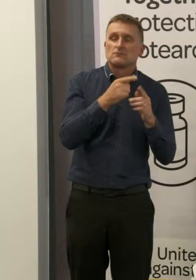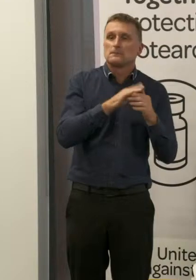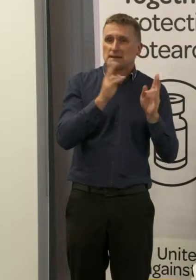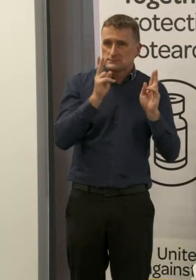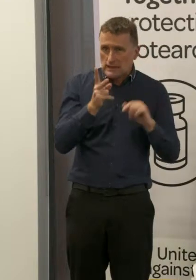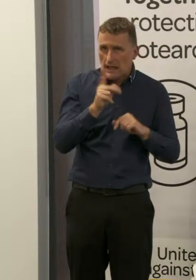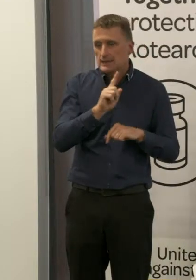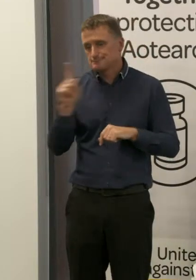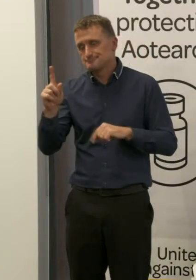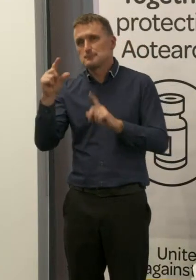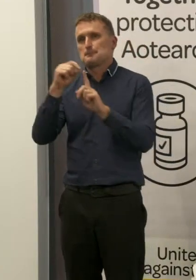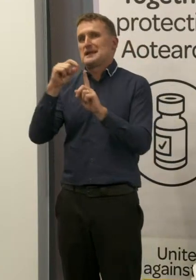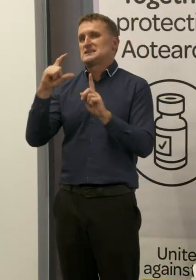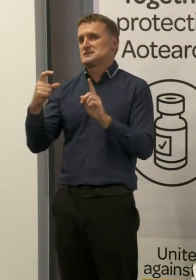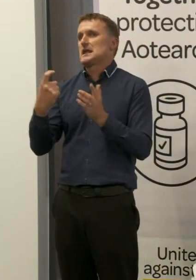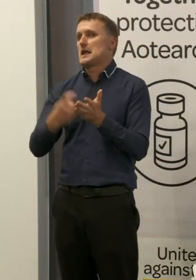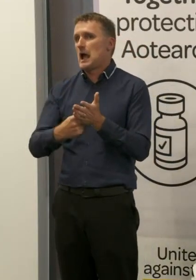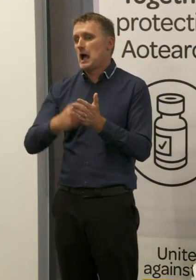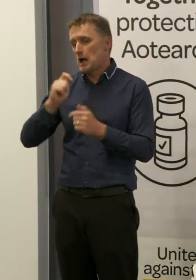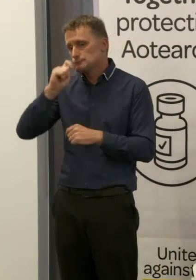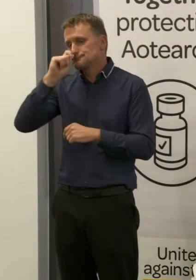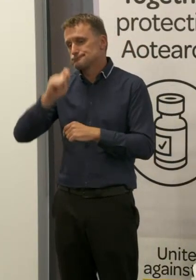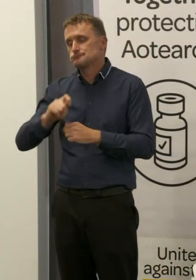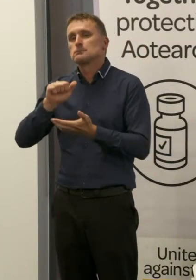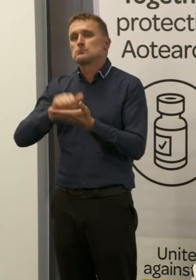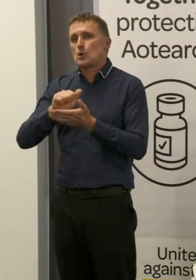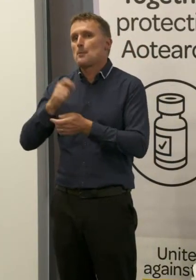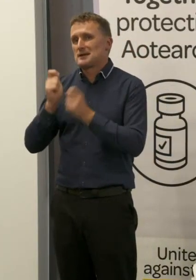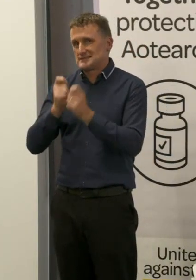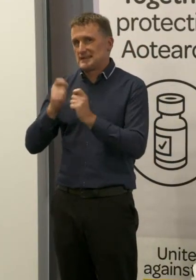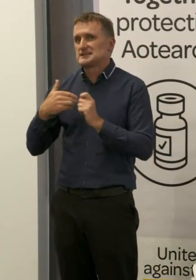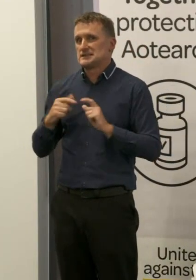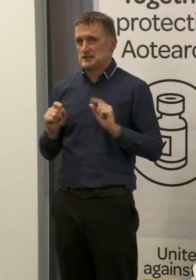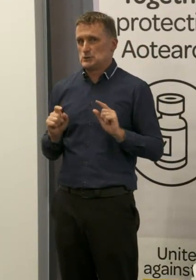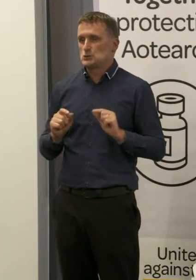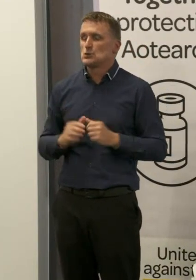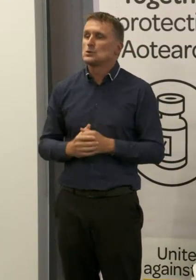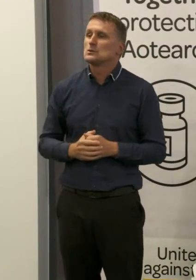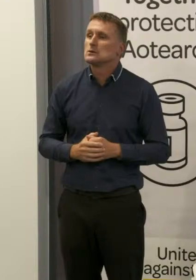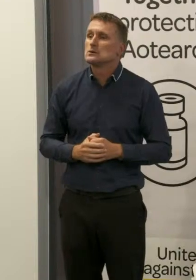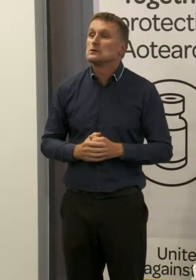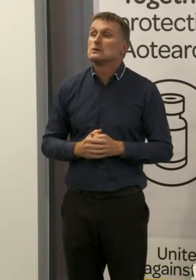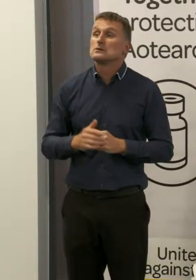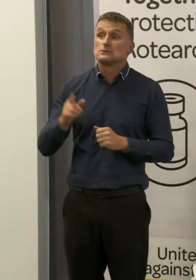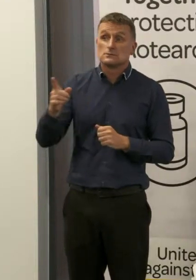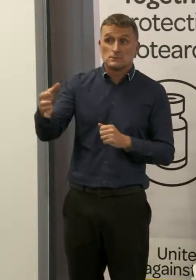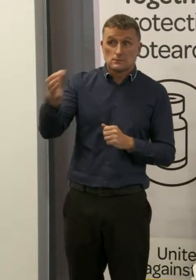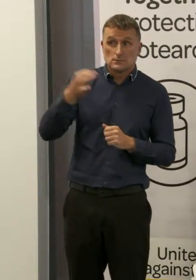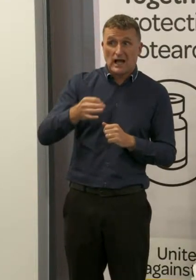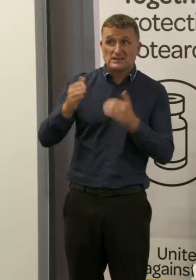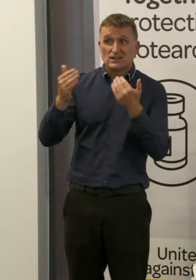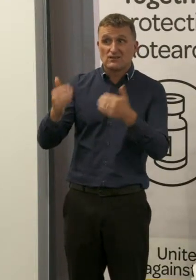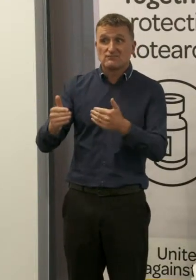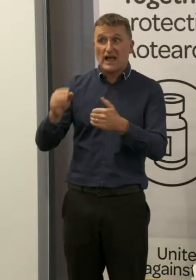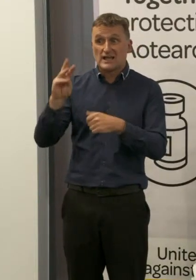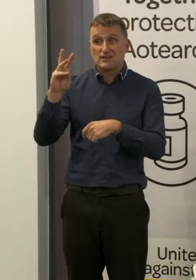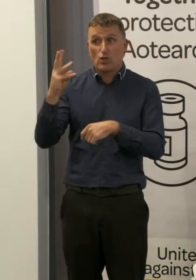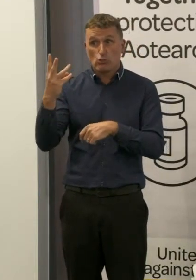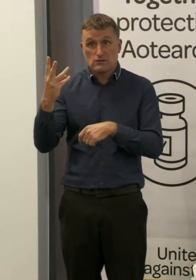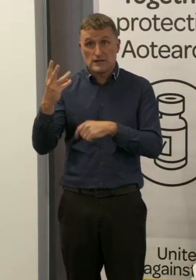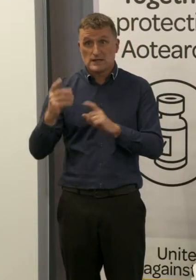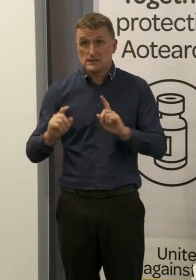confirmed through a PCR test, whether that's the first test or it's a follow-up to a rapid antigen test. Will that be in phase